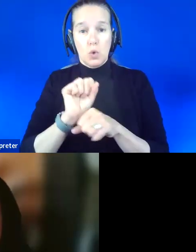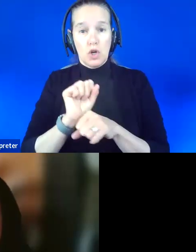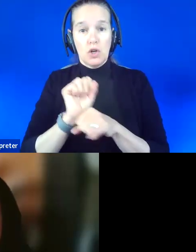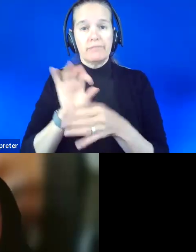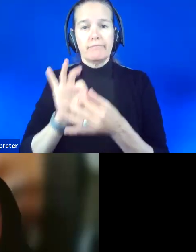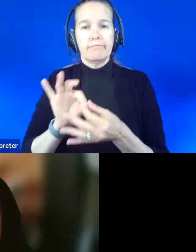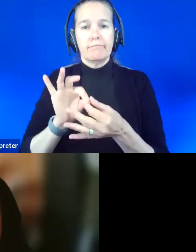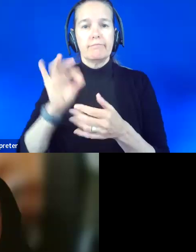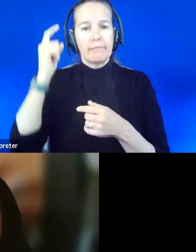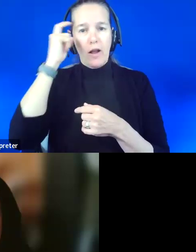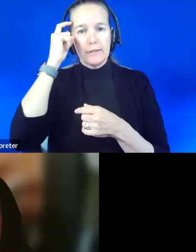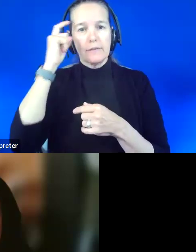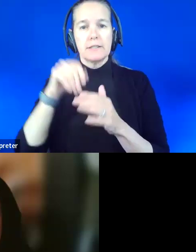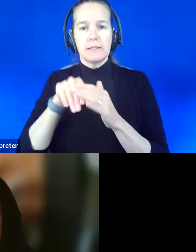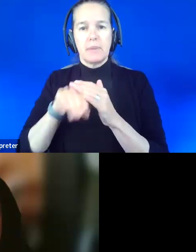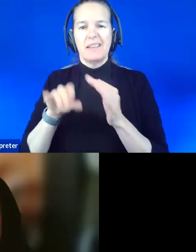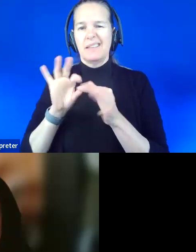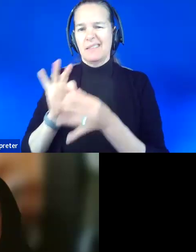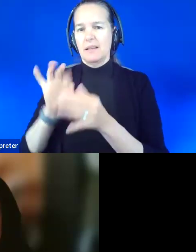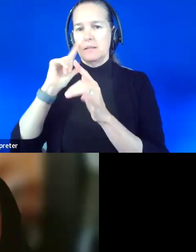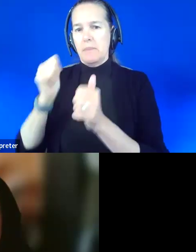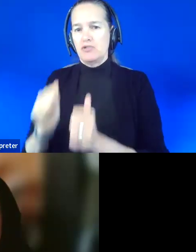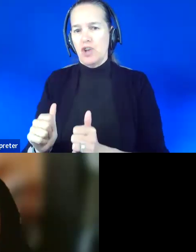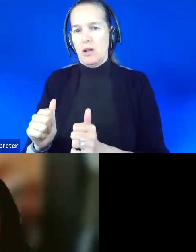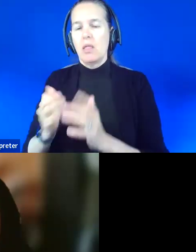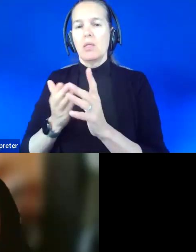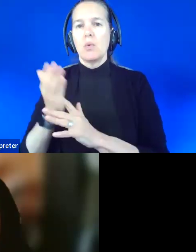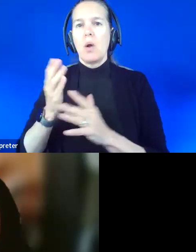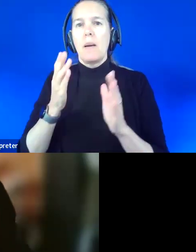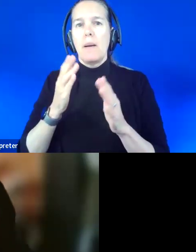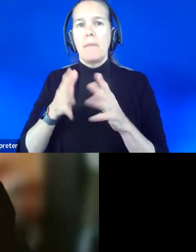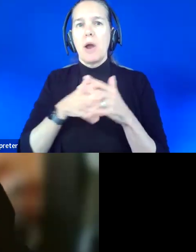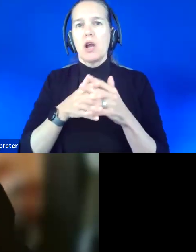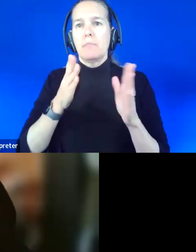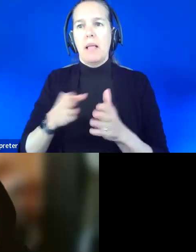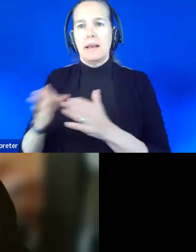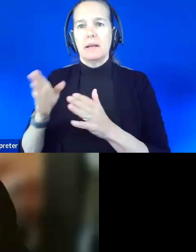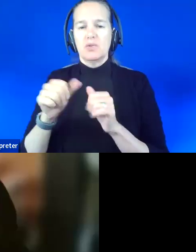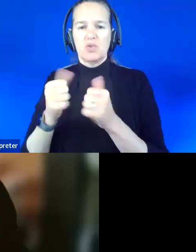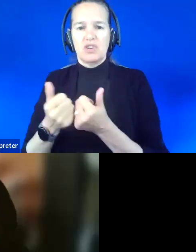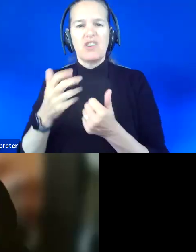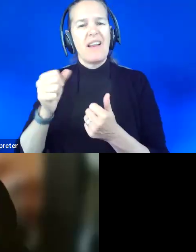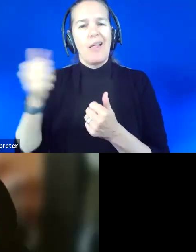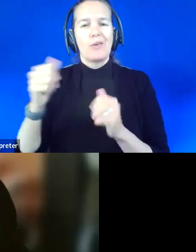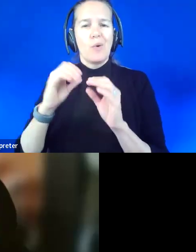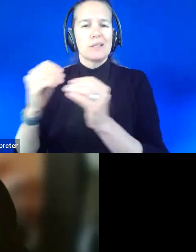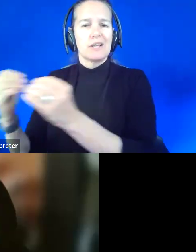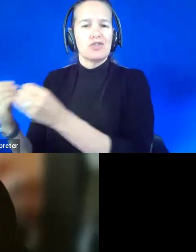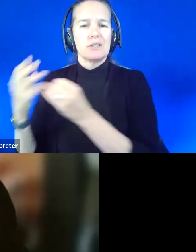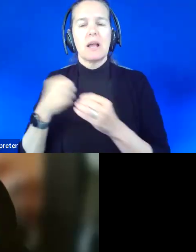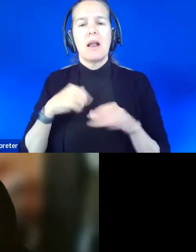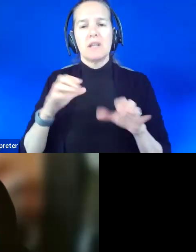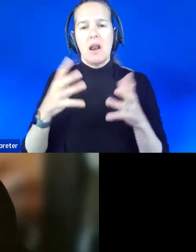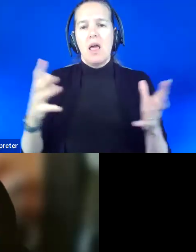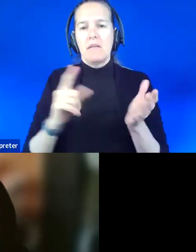cognitive accessibility, particularly on dementia, through the American Planning Association and other organizations. And I've done a lot of published